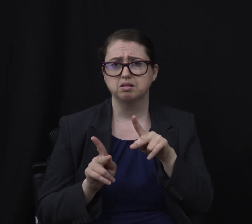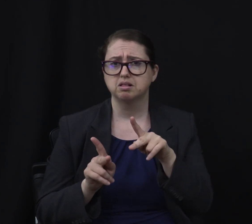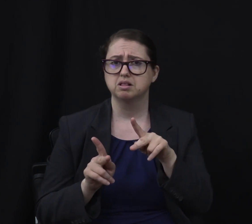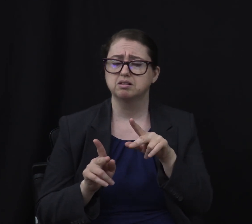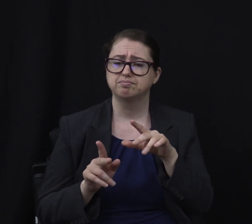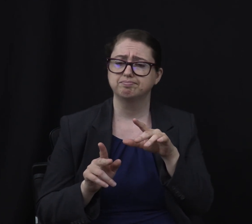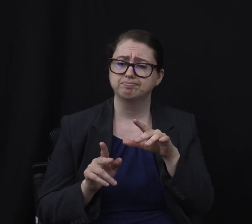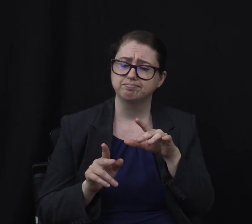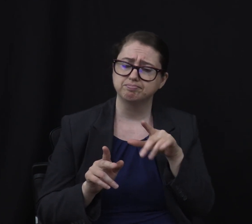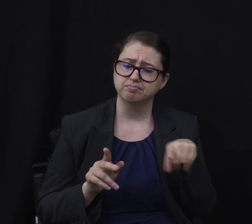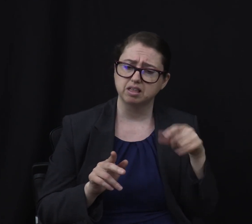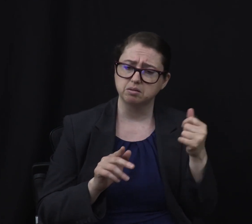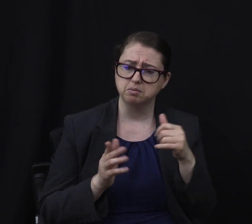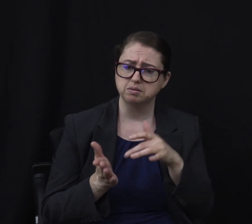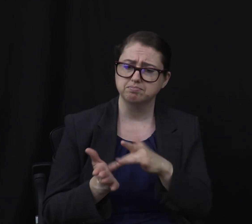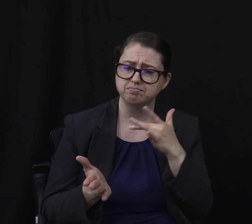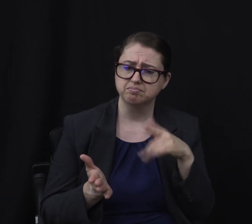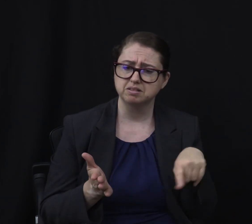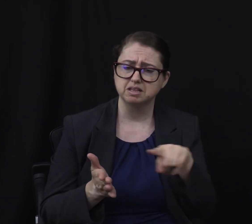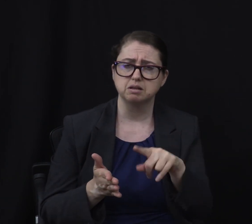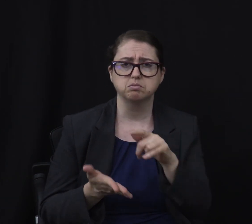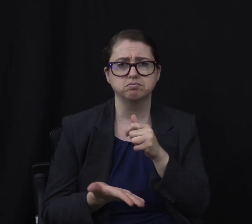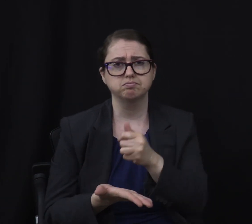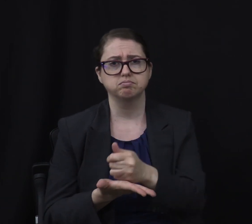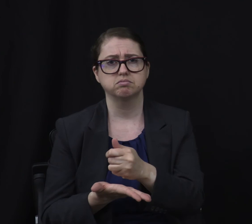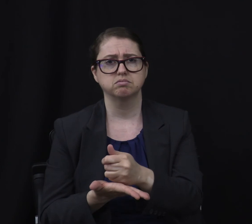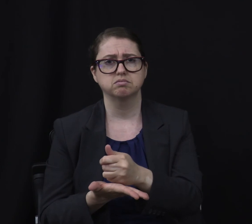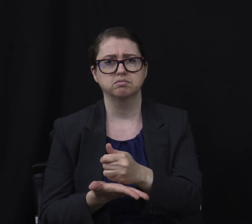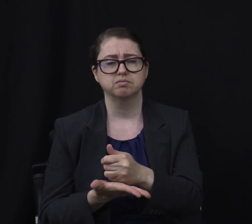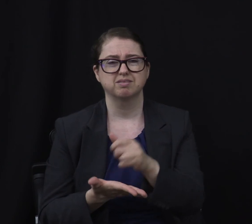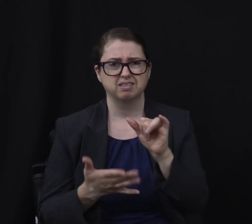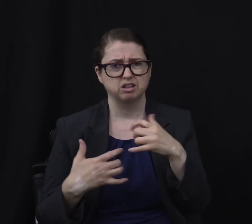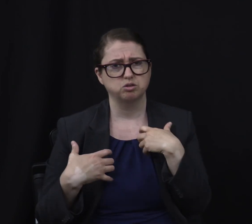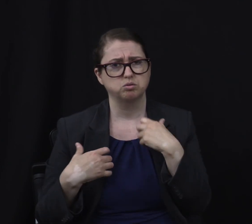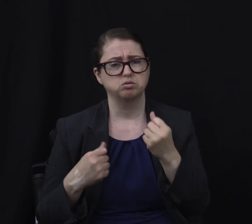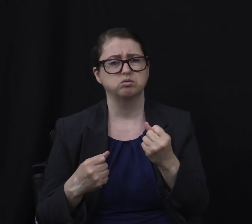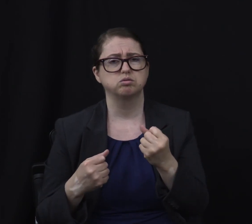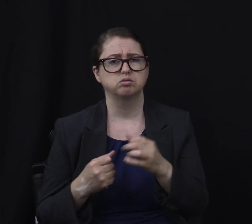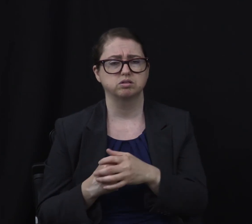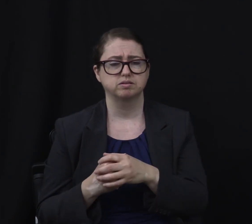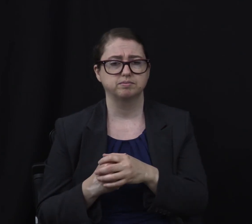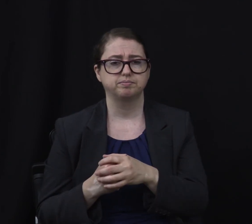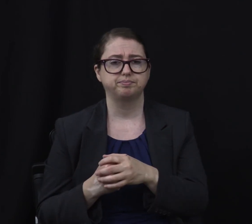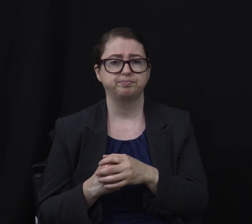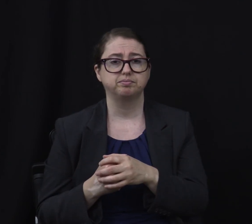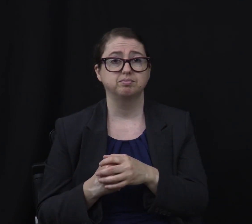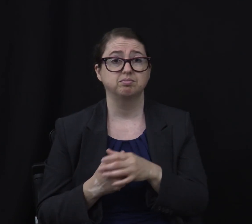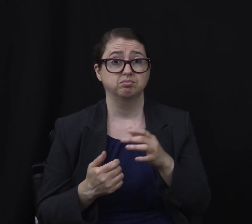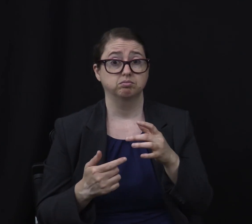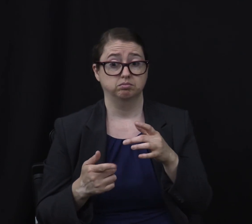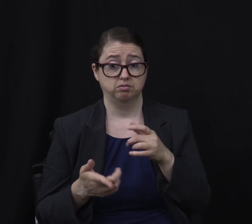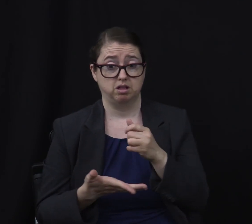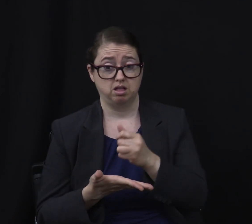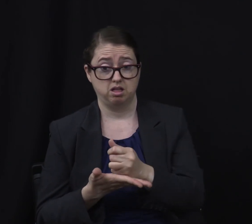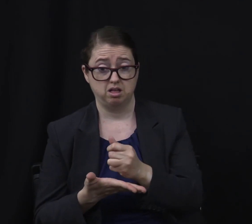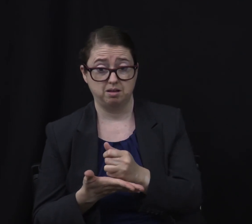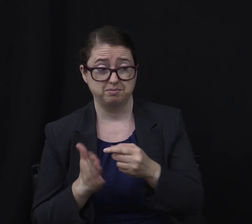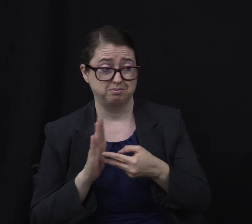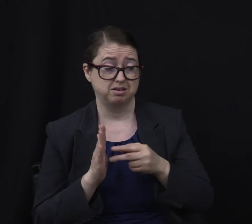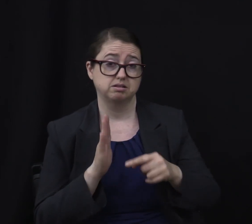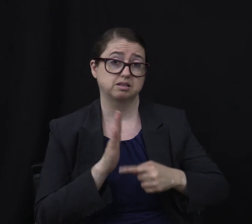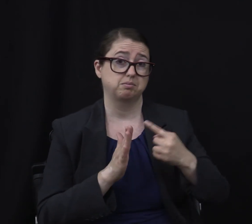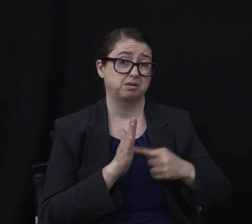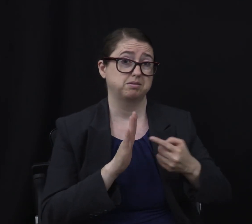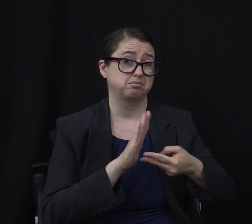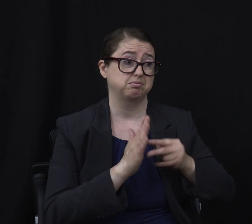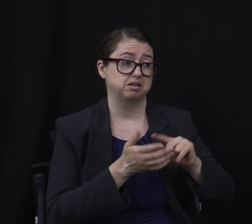stand. And courage is taking those stands, even if it means losing friendships, even if it means being